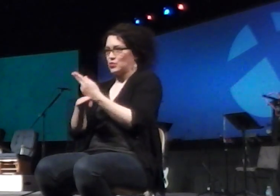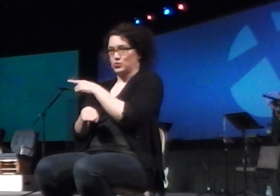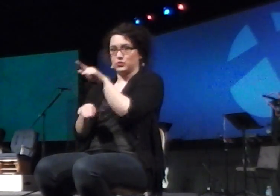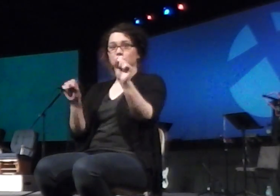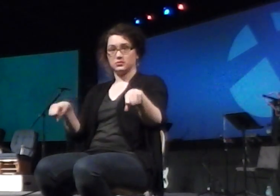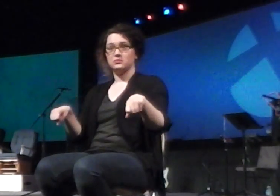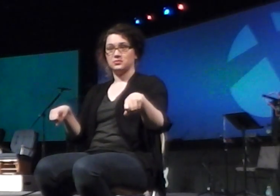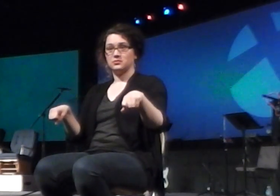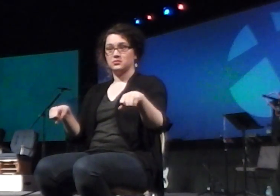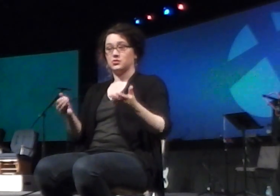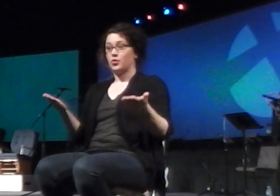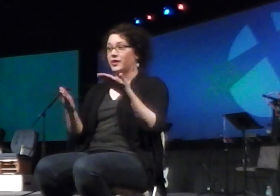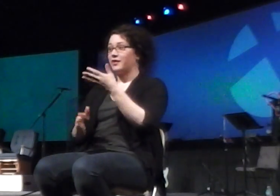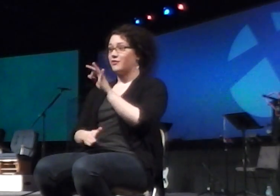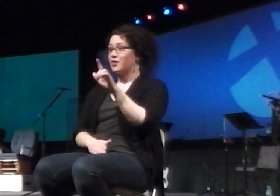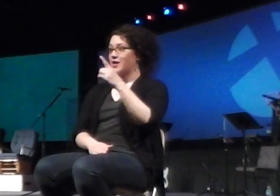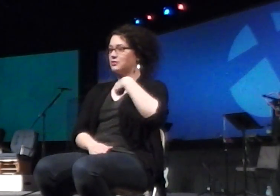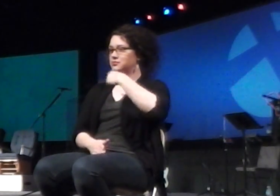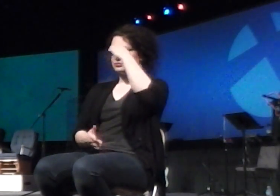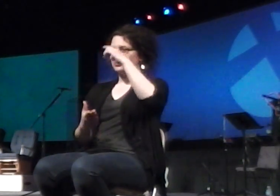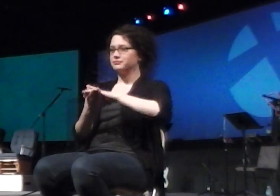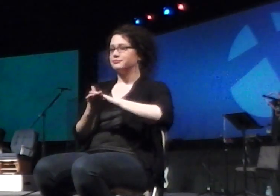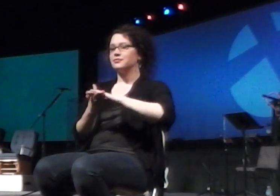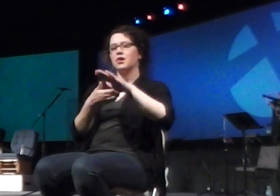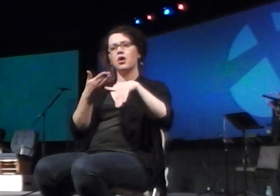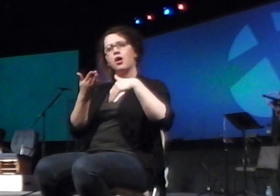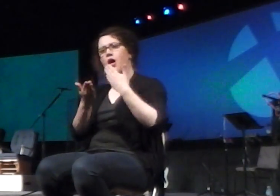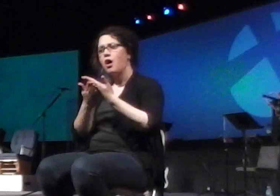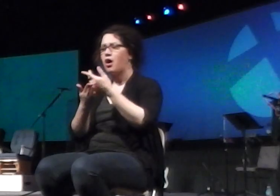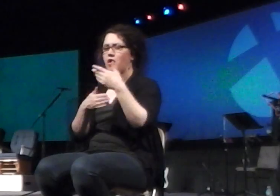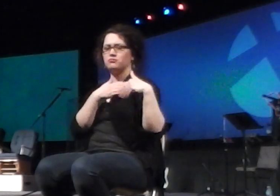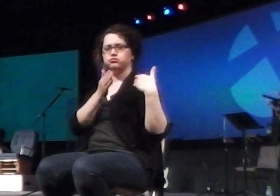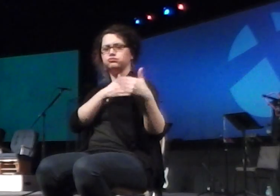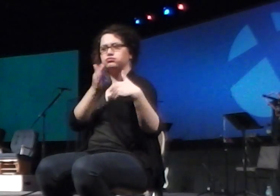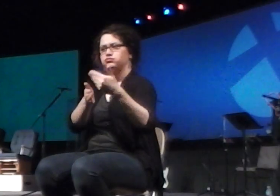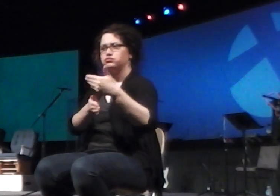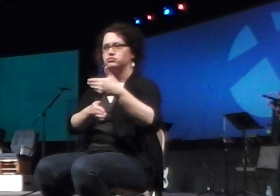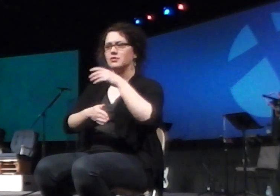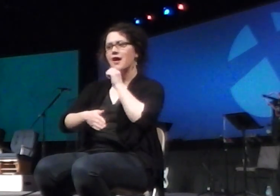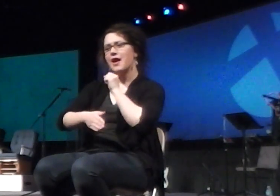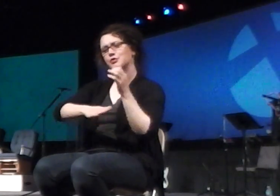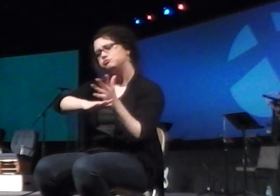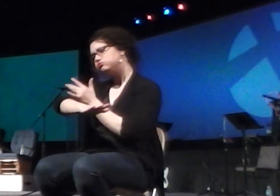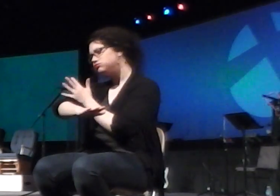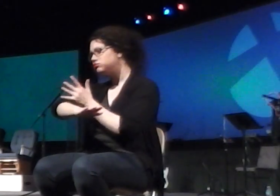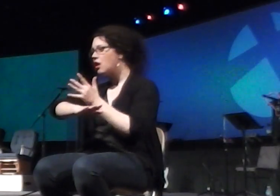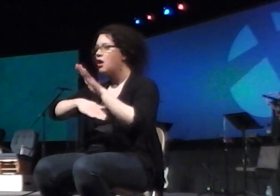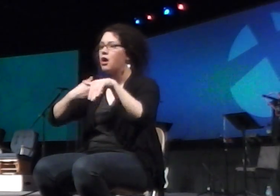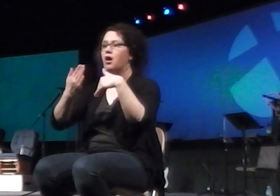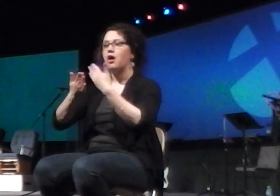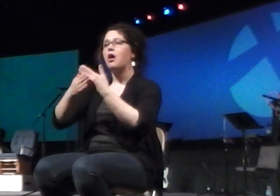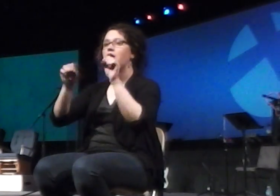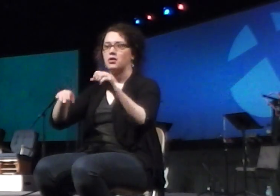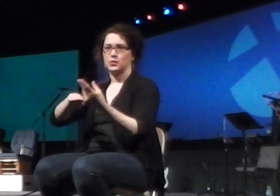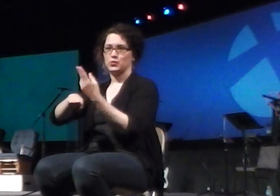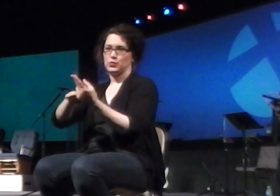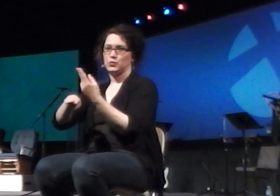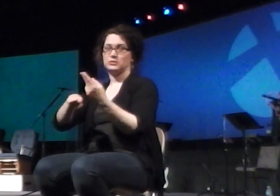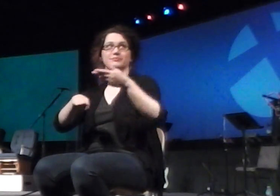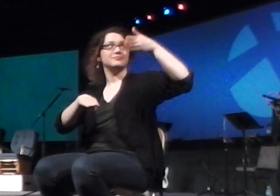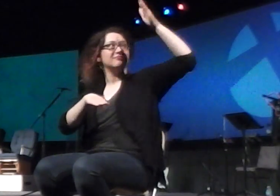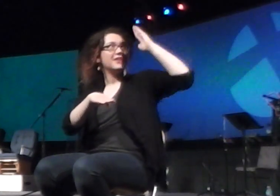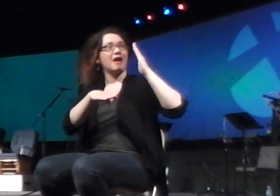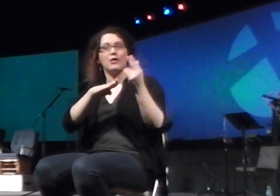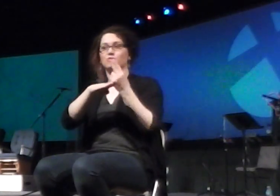Frontline, we believe that all the generations are supposed to be represented and being used by God in the